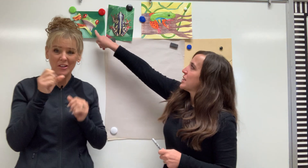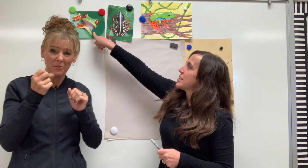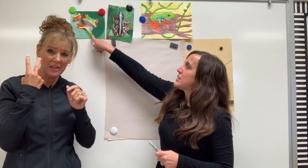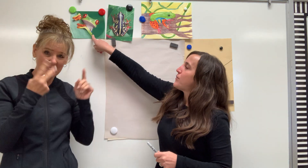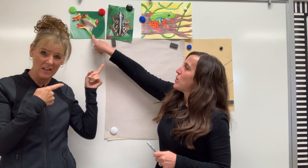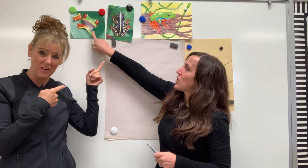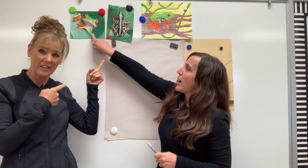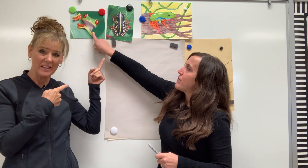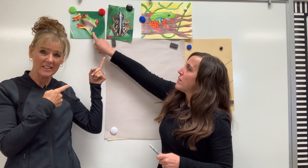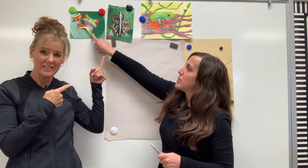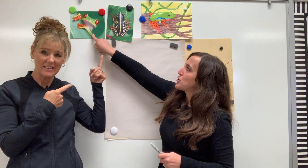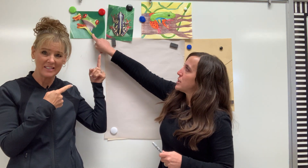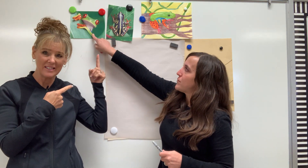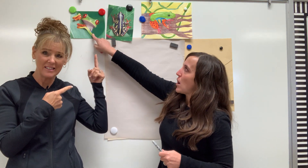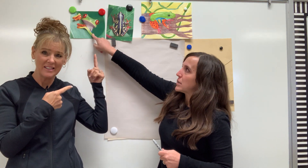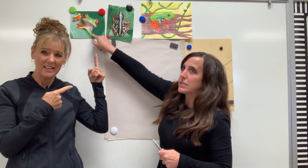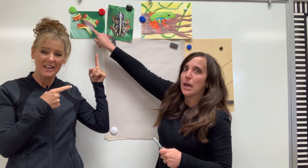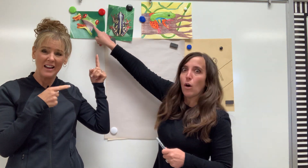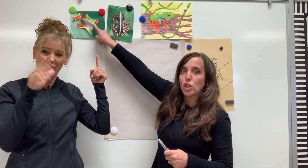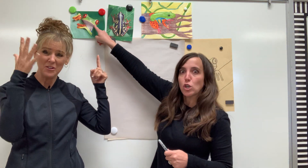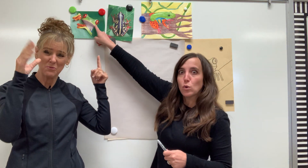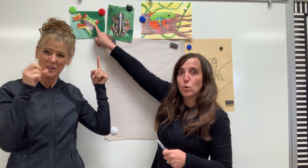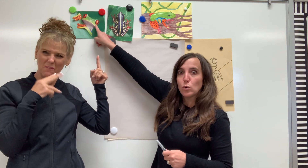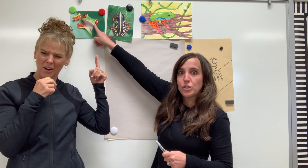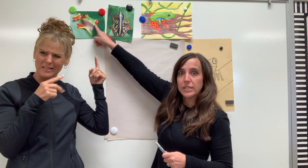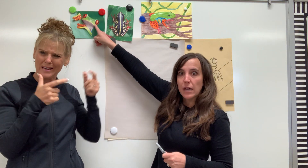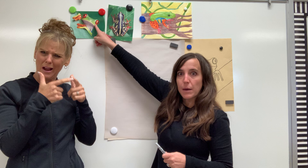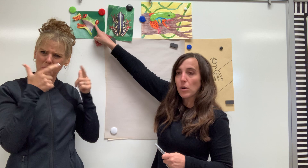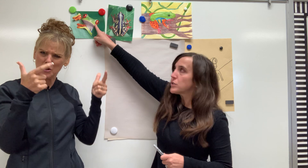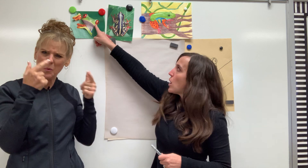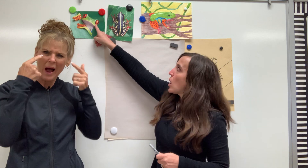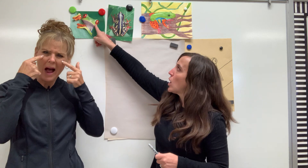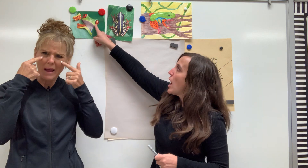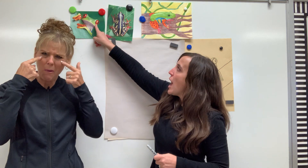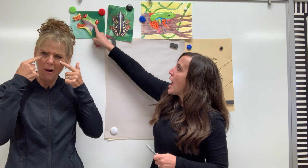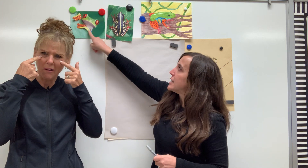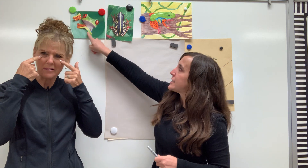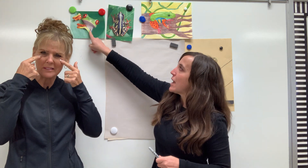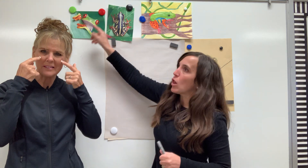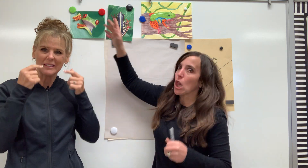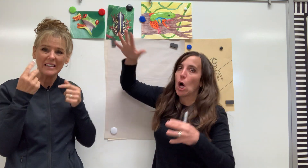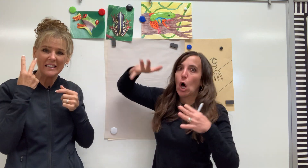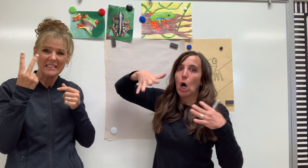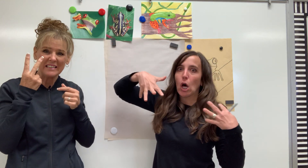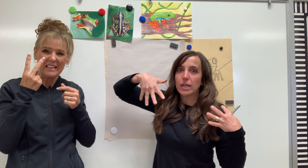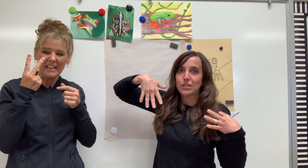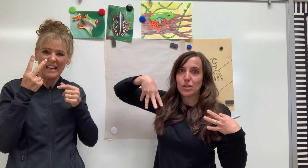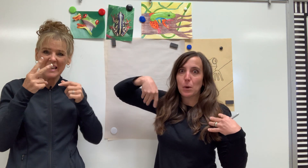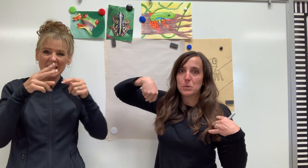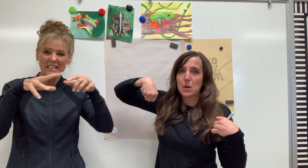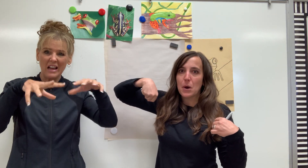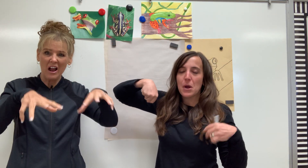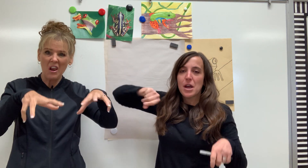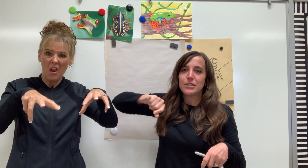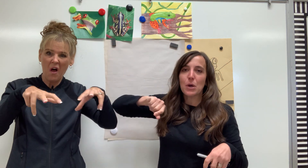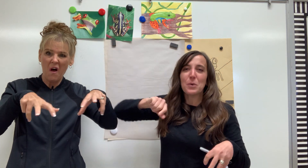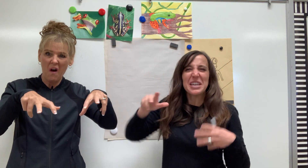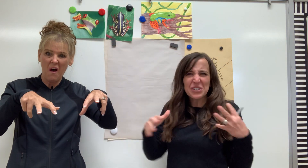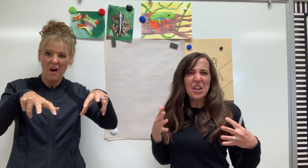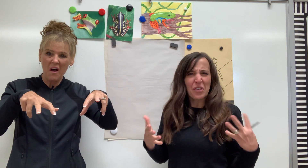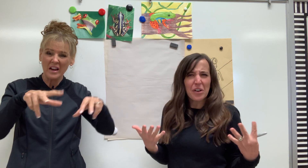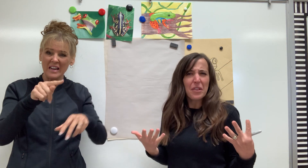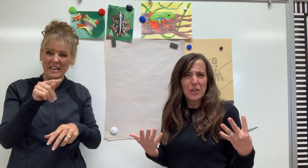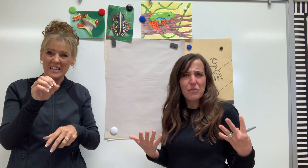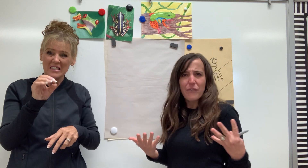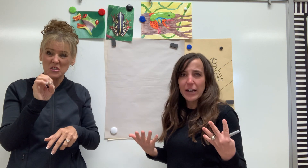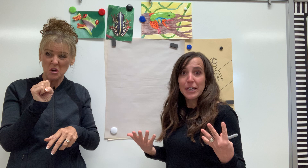see, look at this photograph of a tree frog. See how huge his eyeballs are and see how long his toes are. So he's